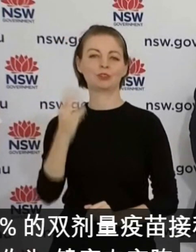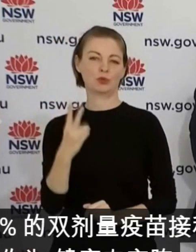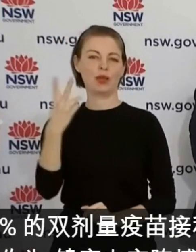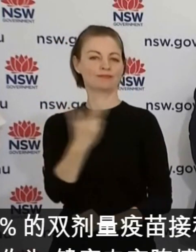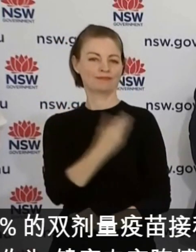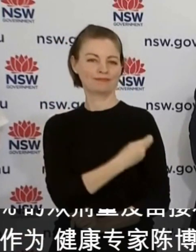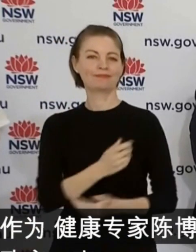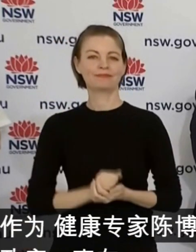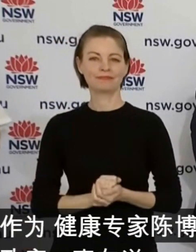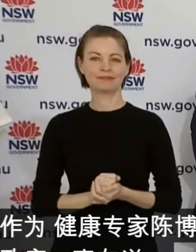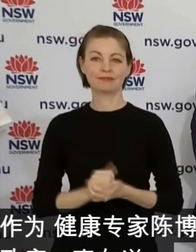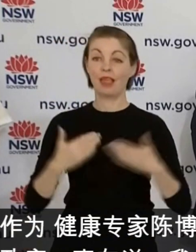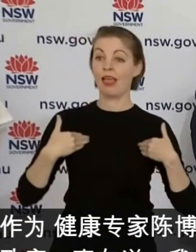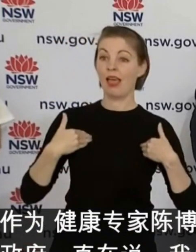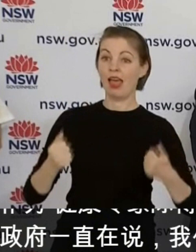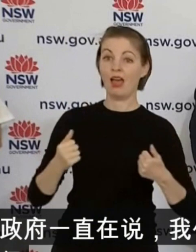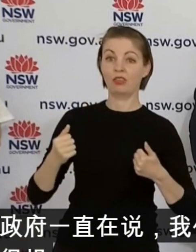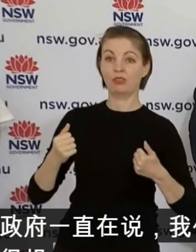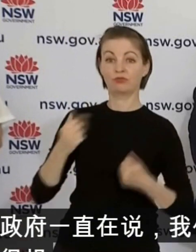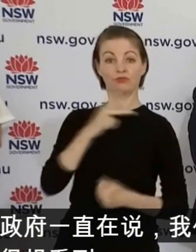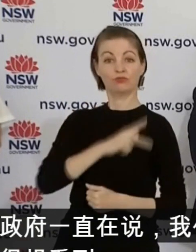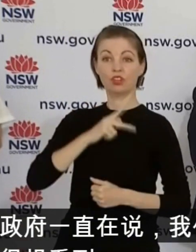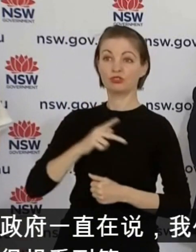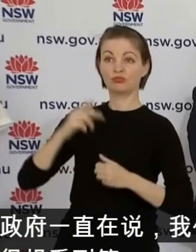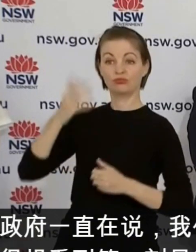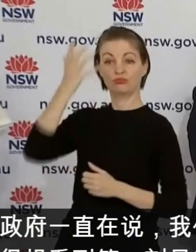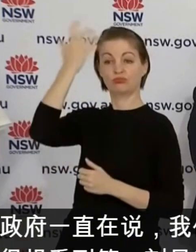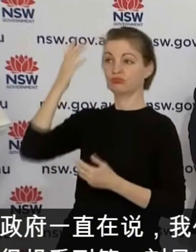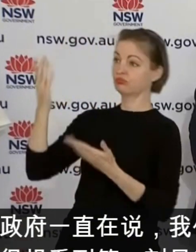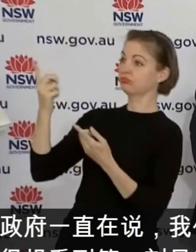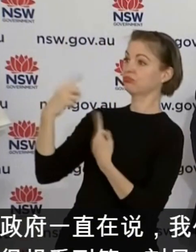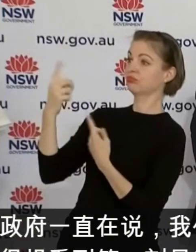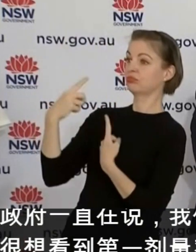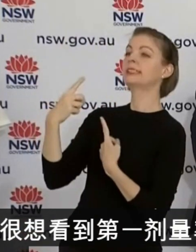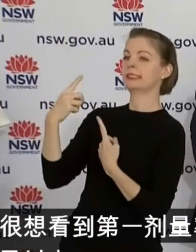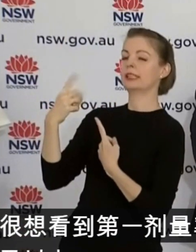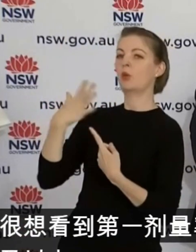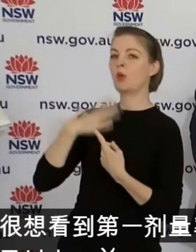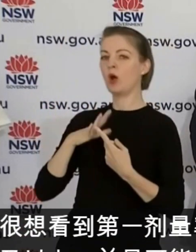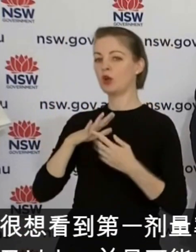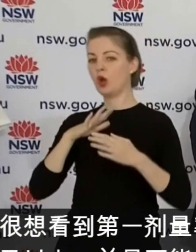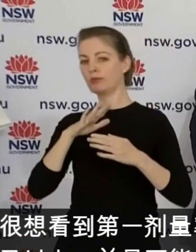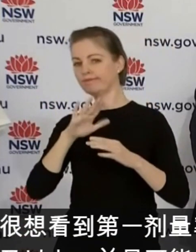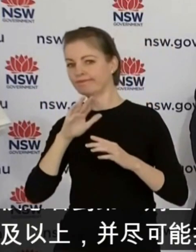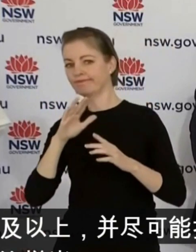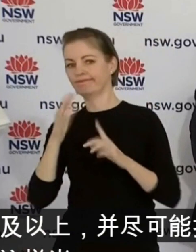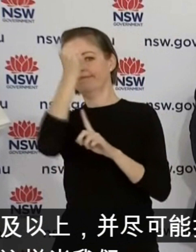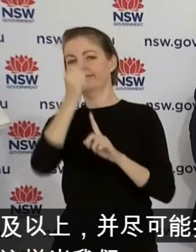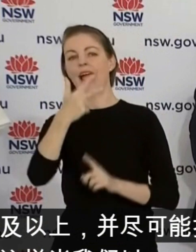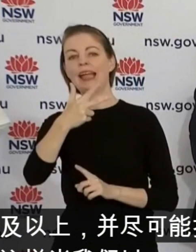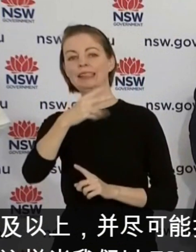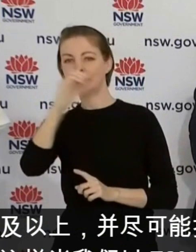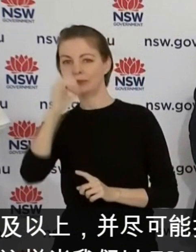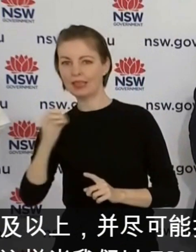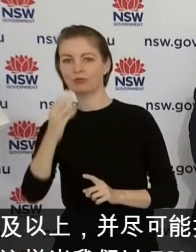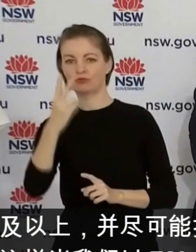experts, Dr. Chan and the government has been saying, we're really keen to see that first dose rate hit 80 and above and get as close to 90 as possible,